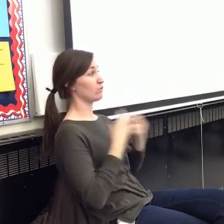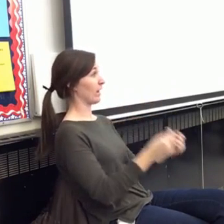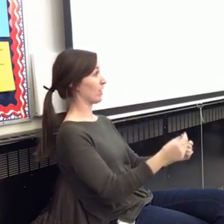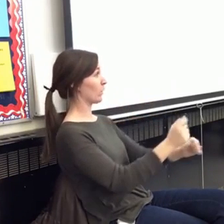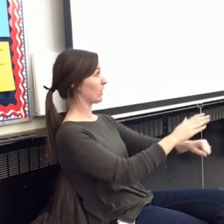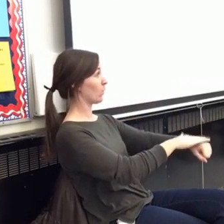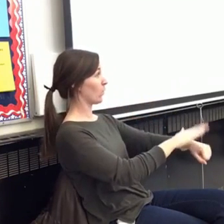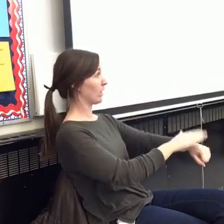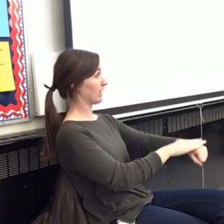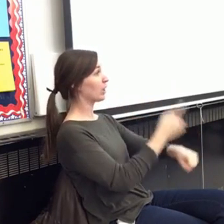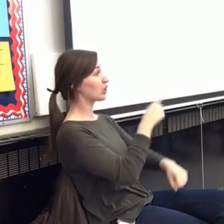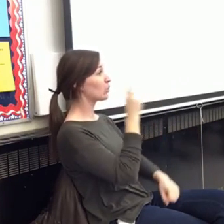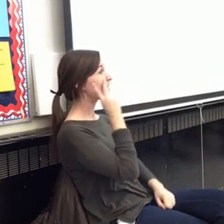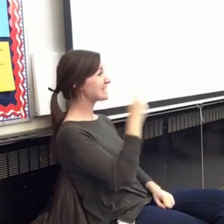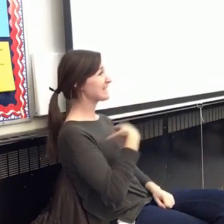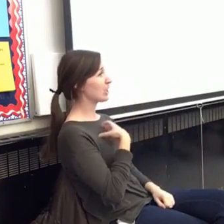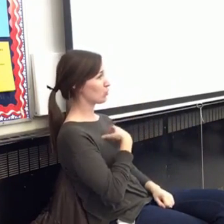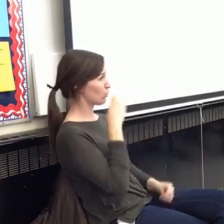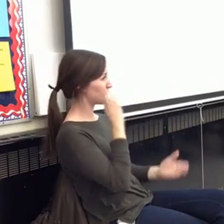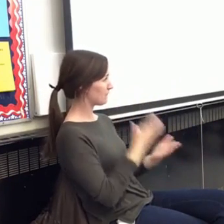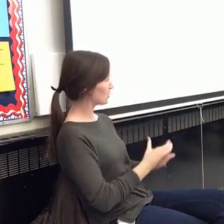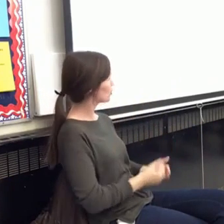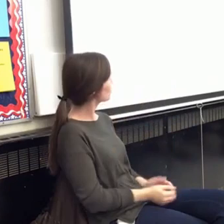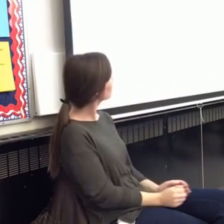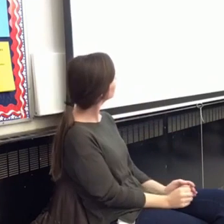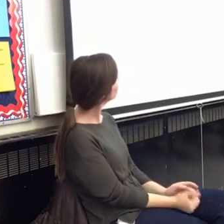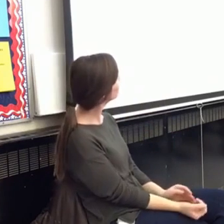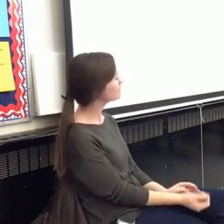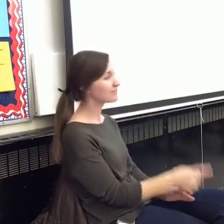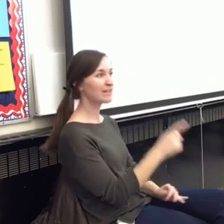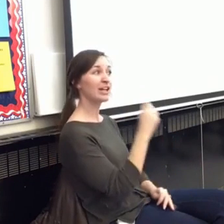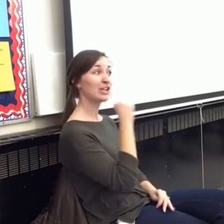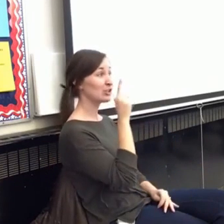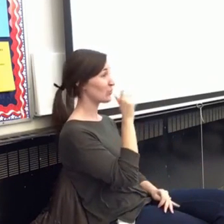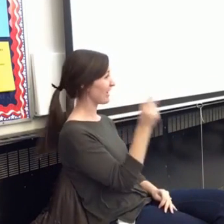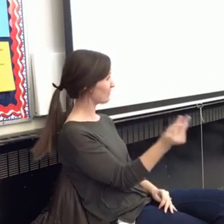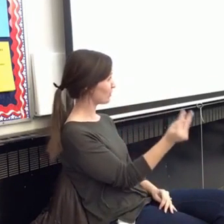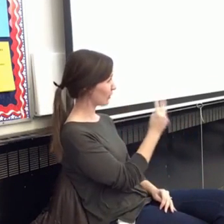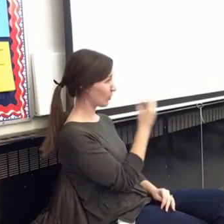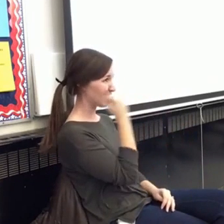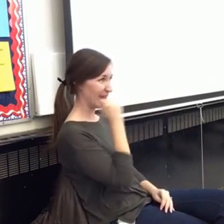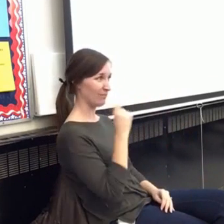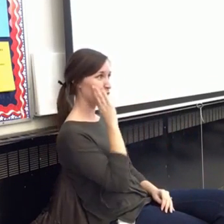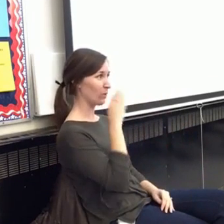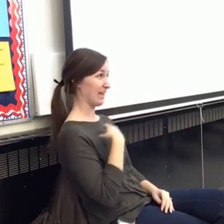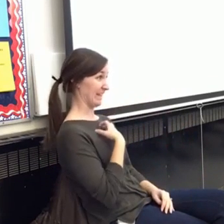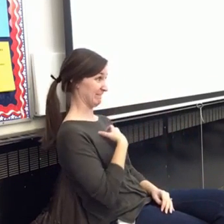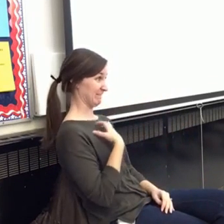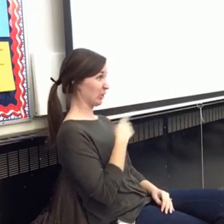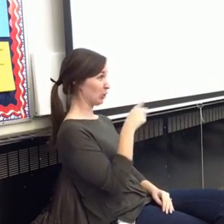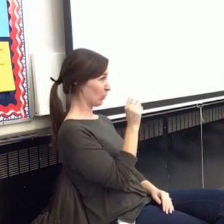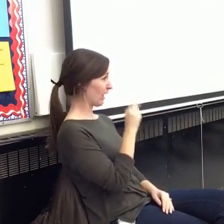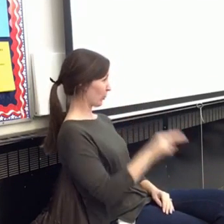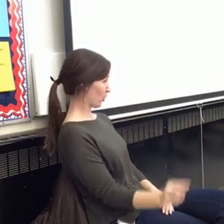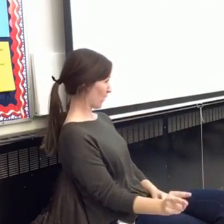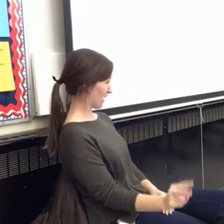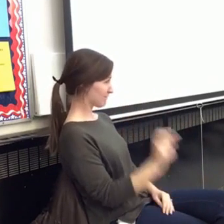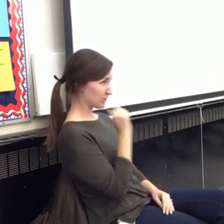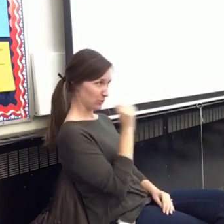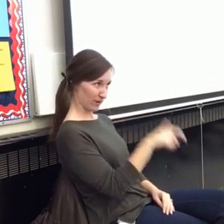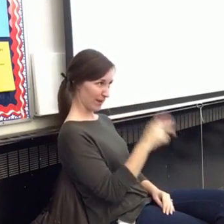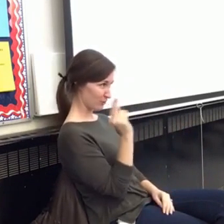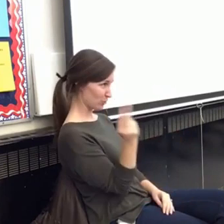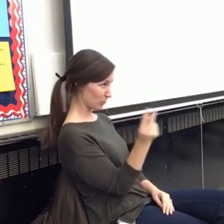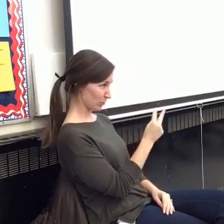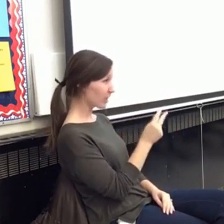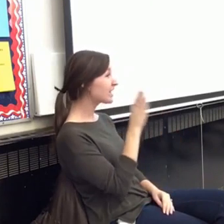warning. You're going to see gross pictures. You do not have to look at the gross pictures if you do not want to. You can look away. There's going to be a